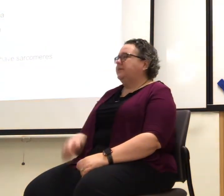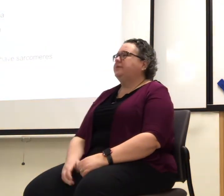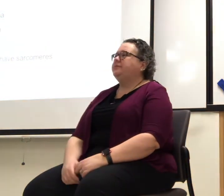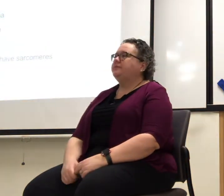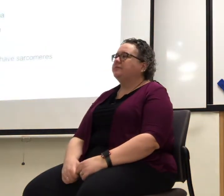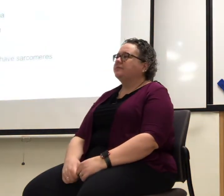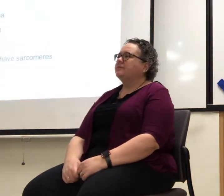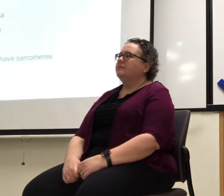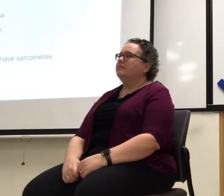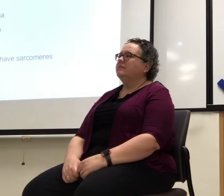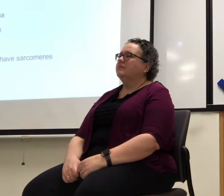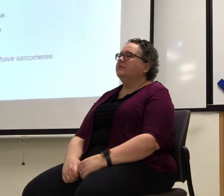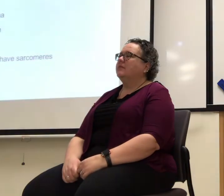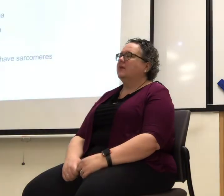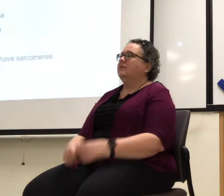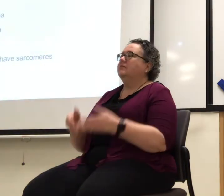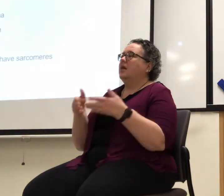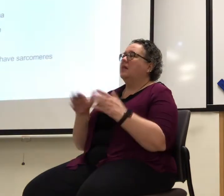deep